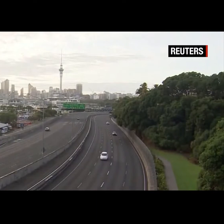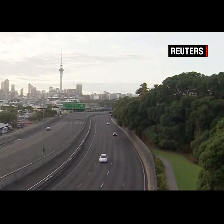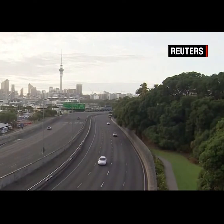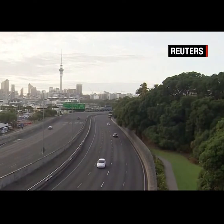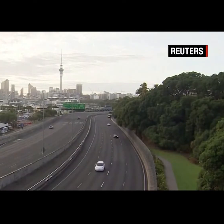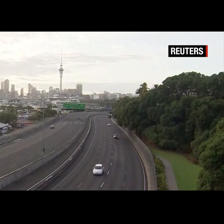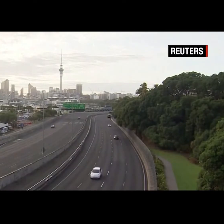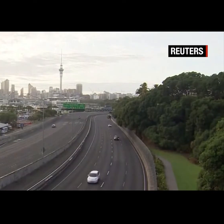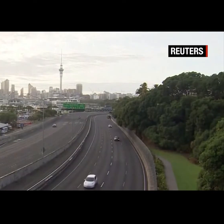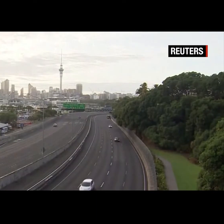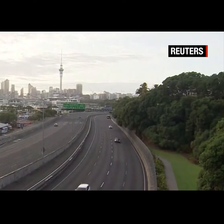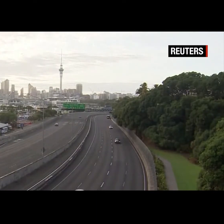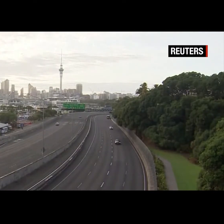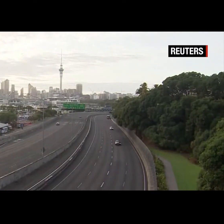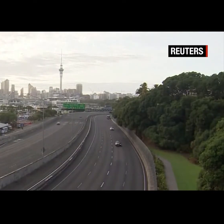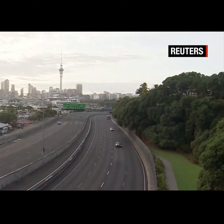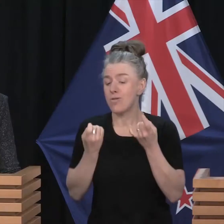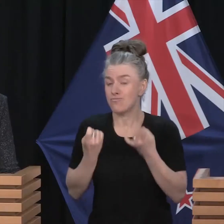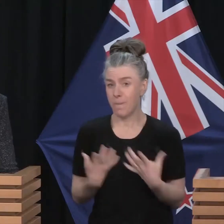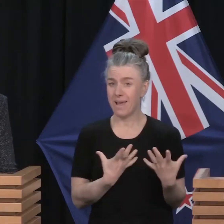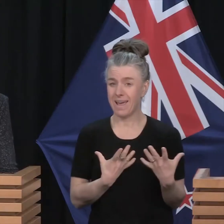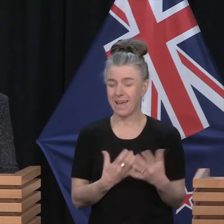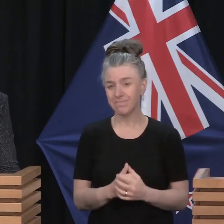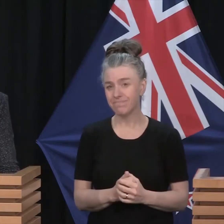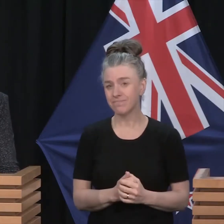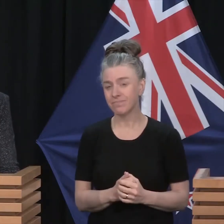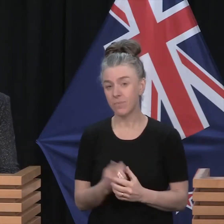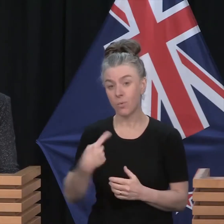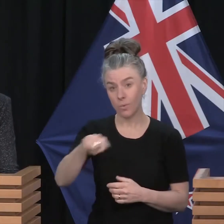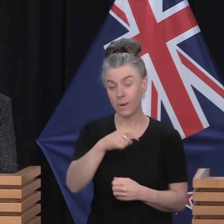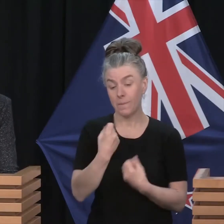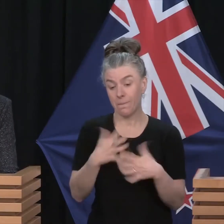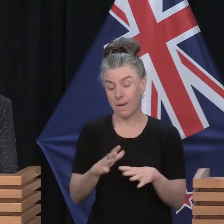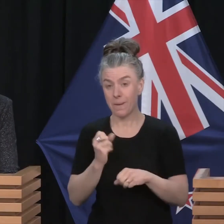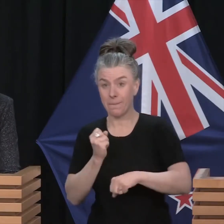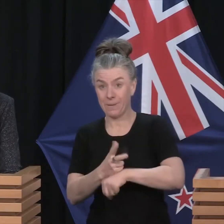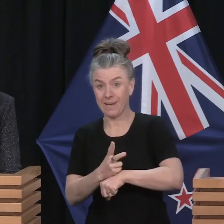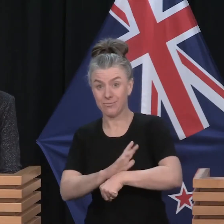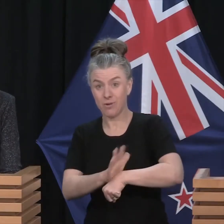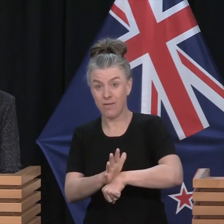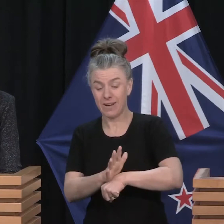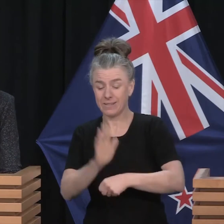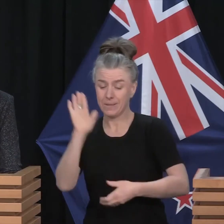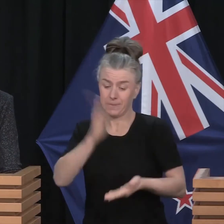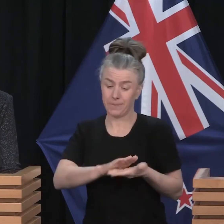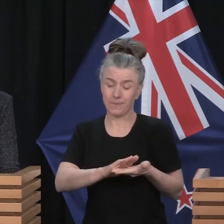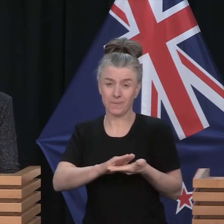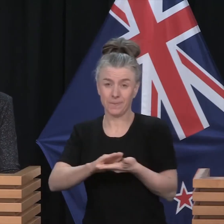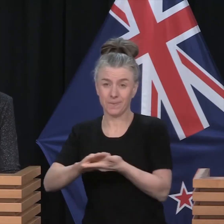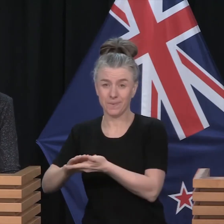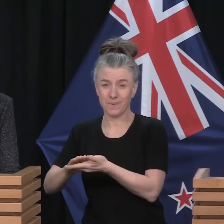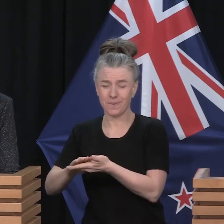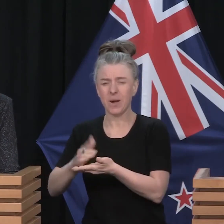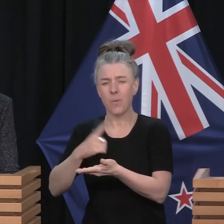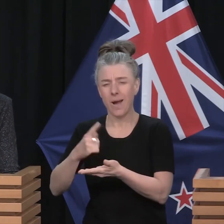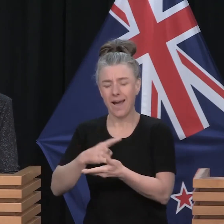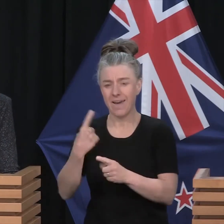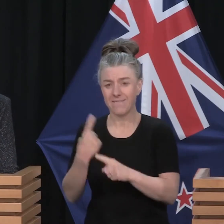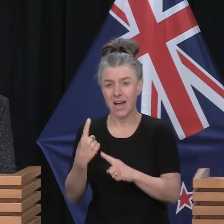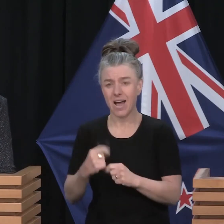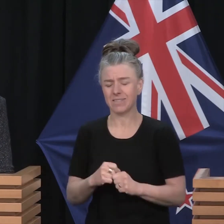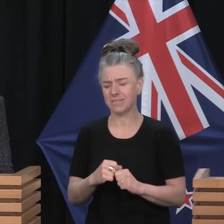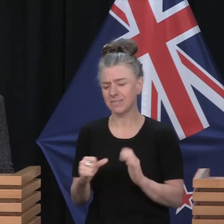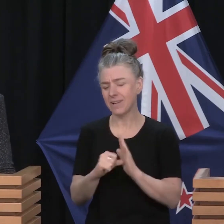3rd across the entire country. Together, we've beaten the virus before, and with fast action and by acting together,